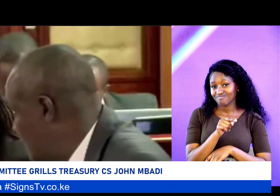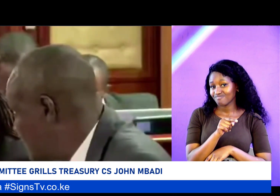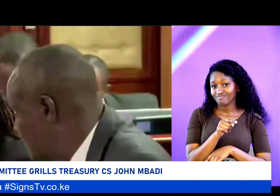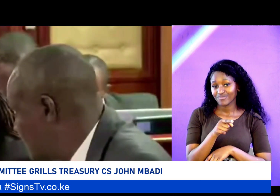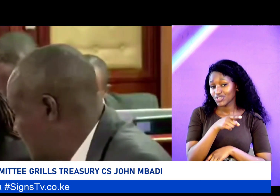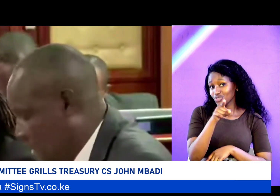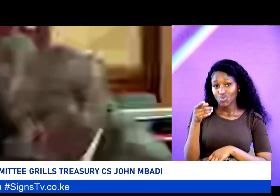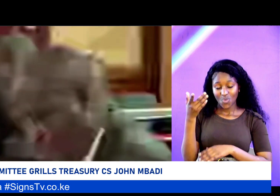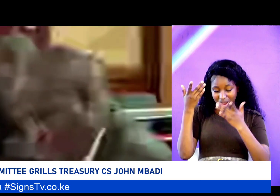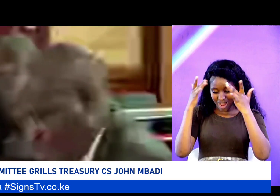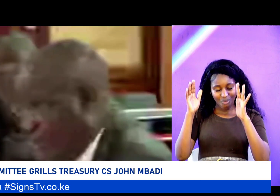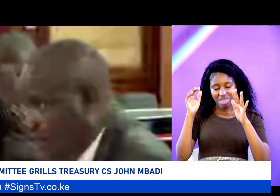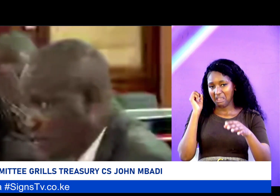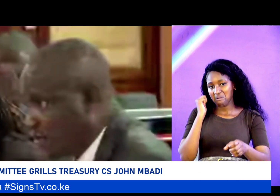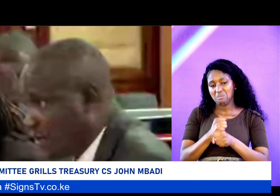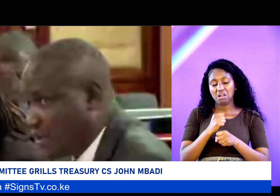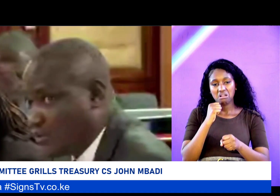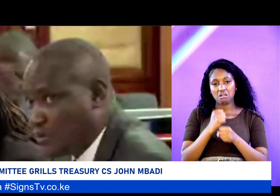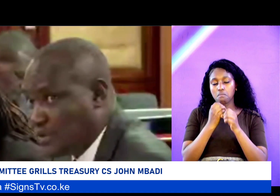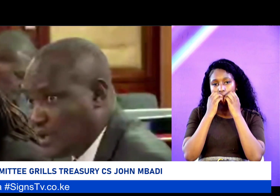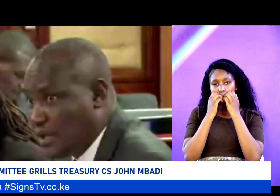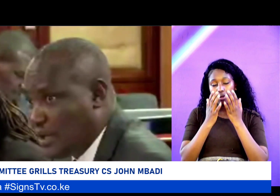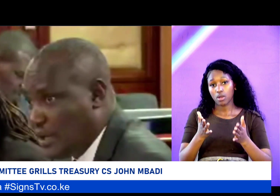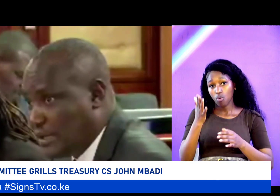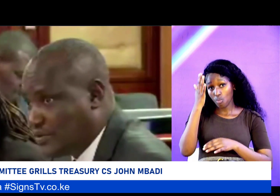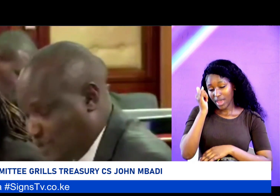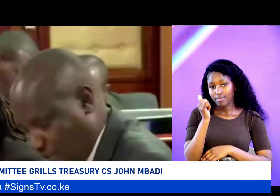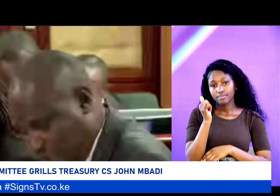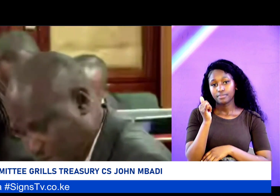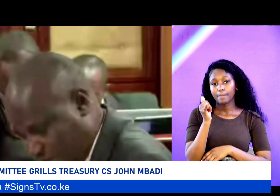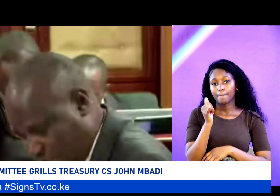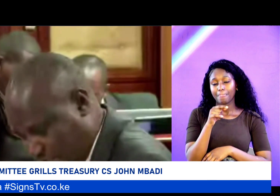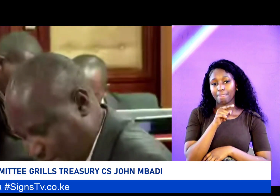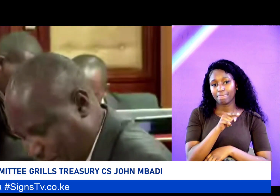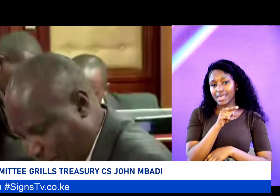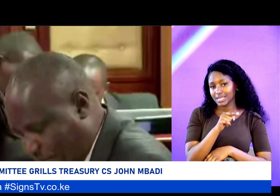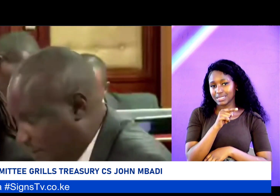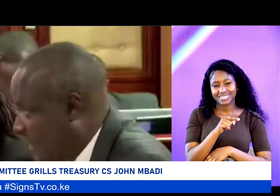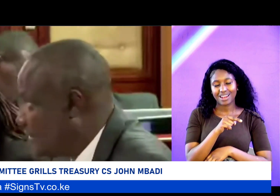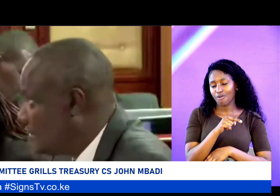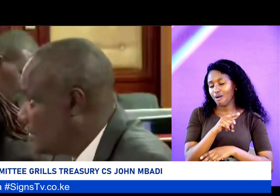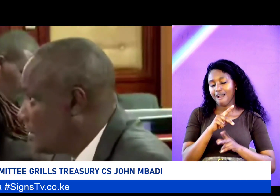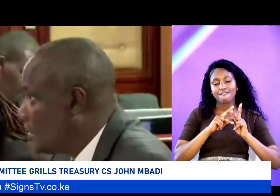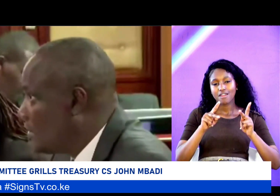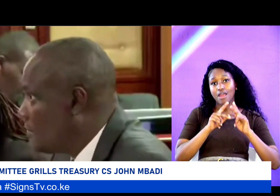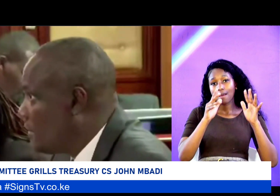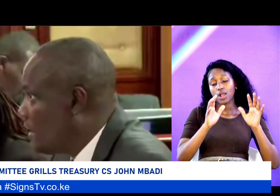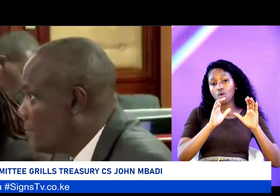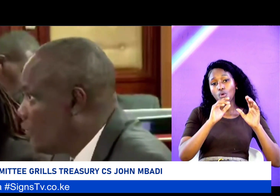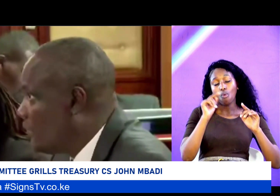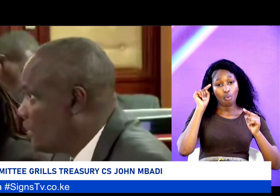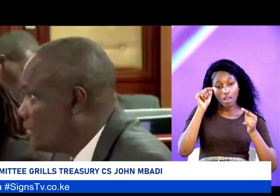you are aware, backfired. Because I think it was extremely ambitious. But